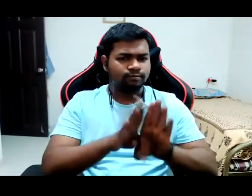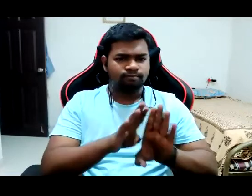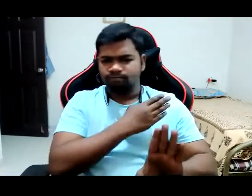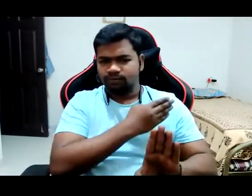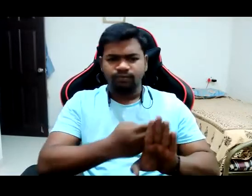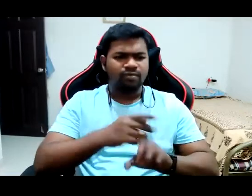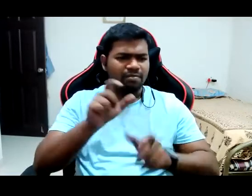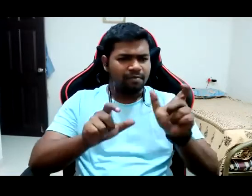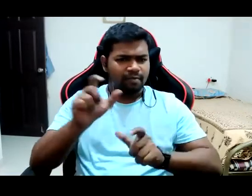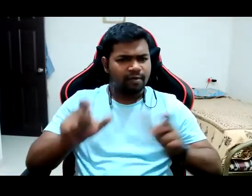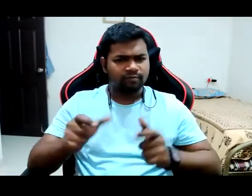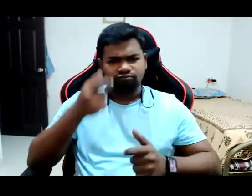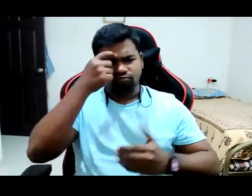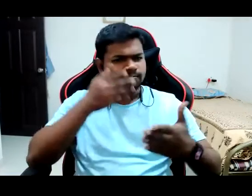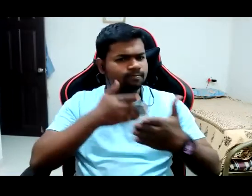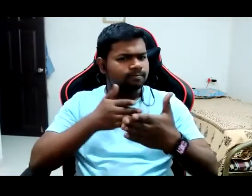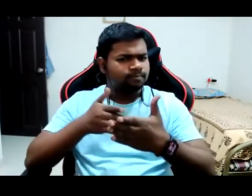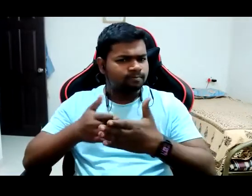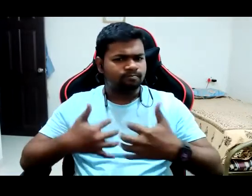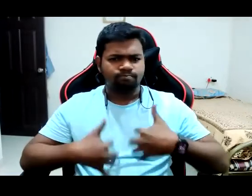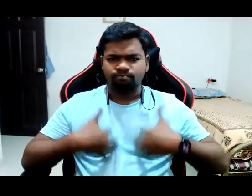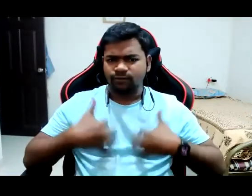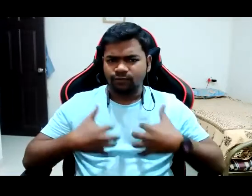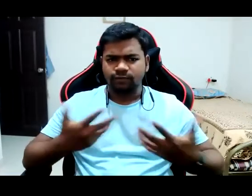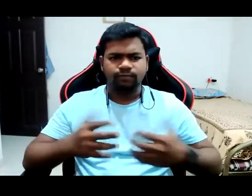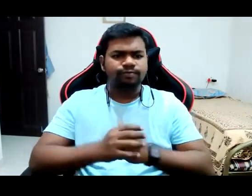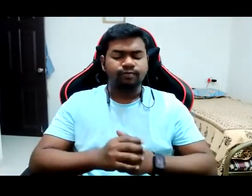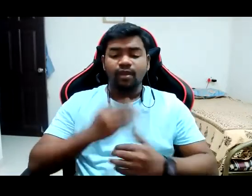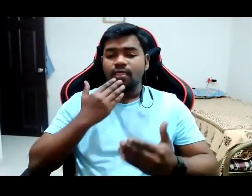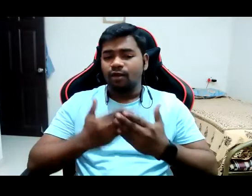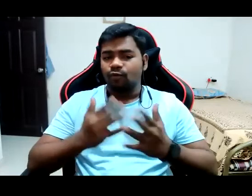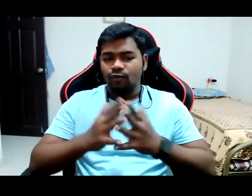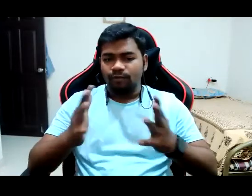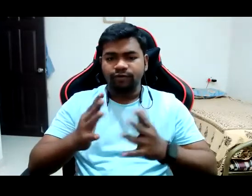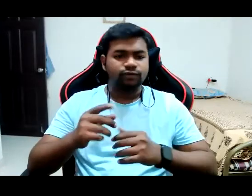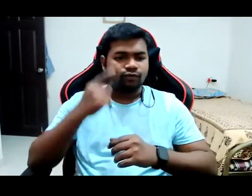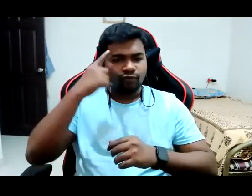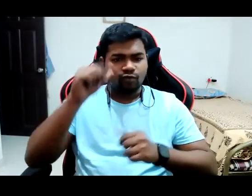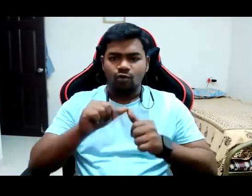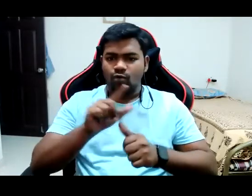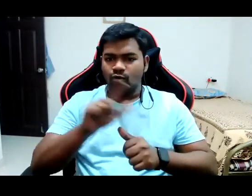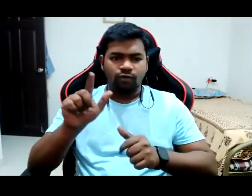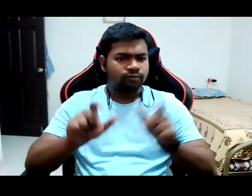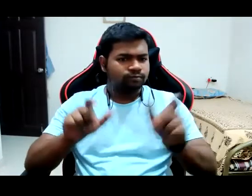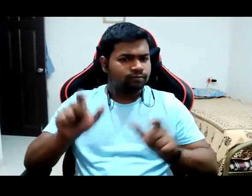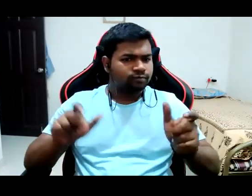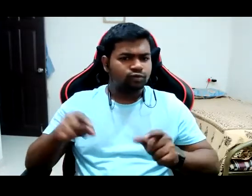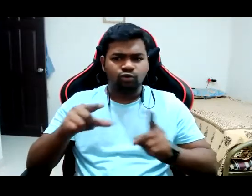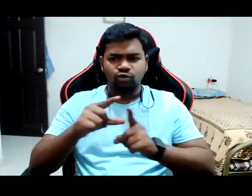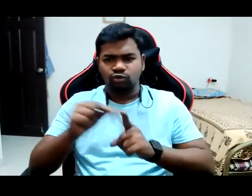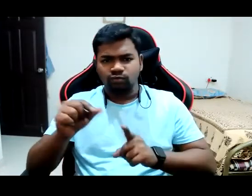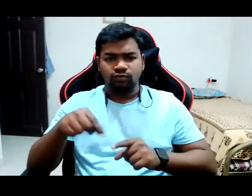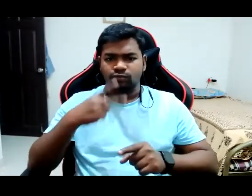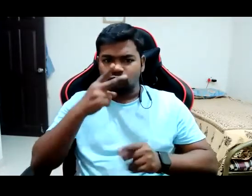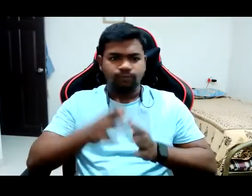facing right now. And so thanks again for your interest. Thanks again for everything that you do right now, but also super excited